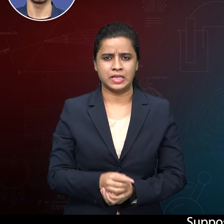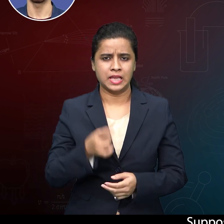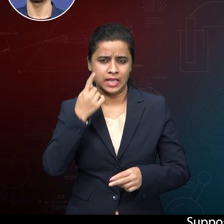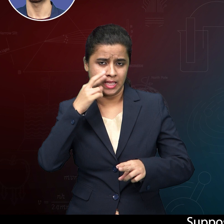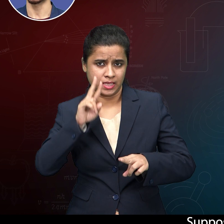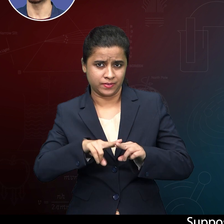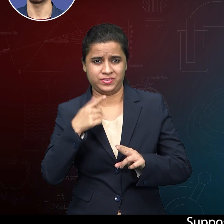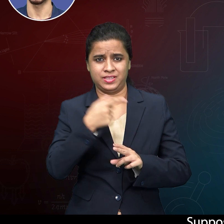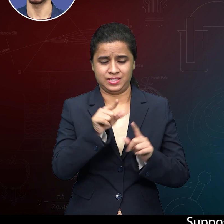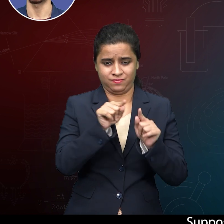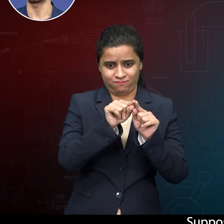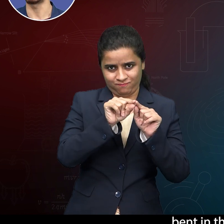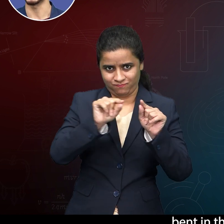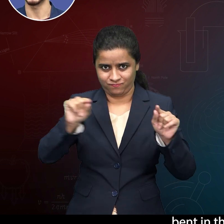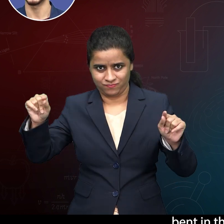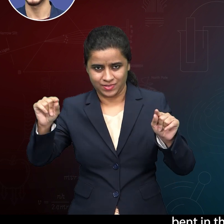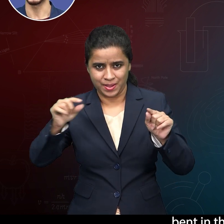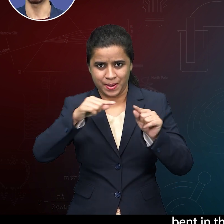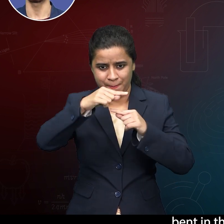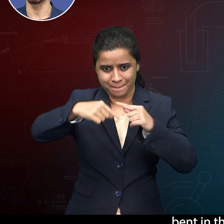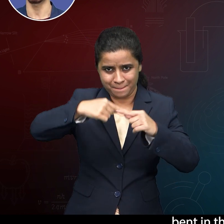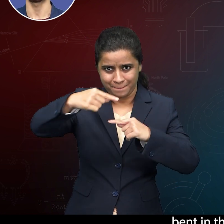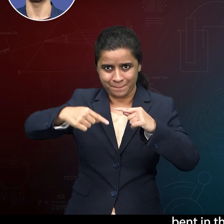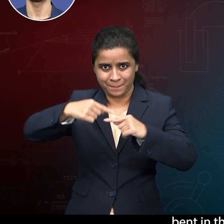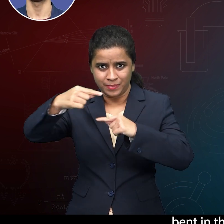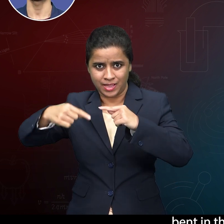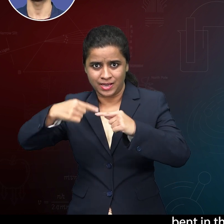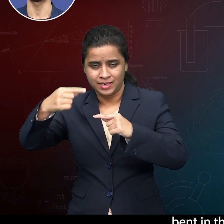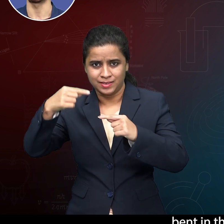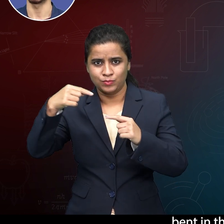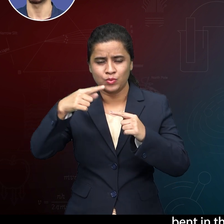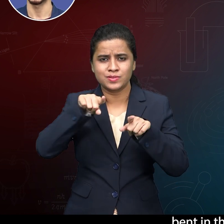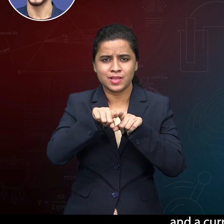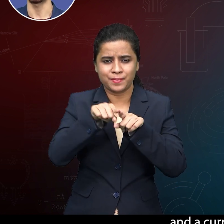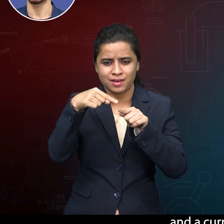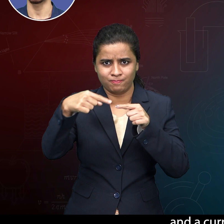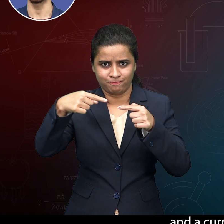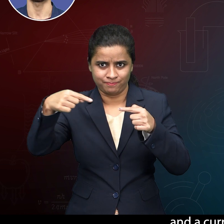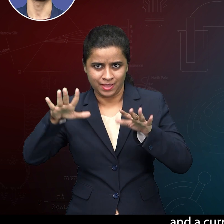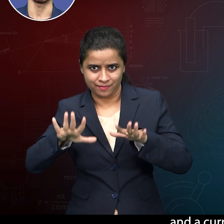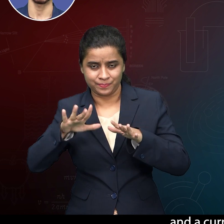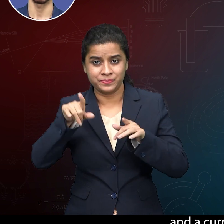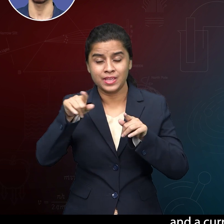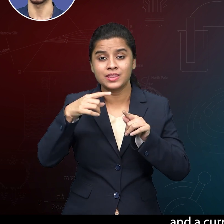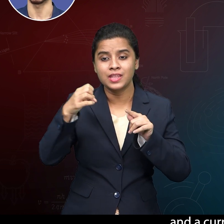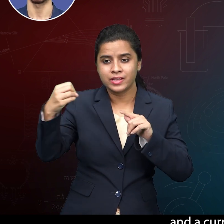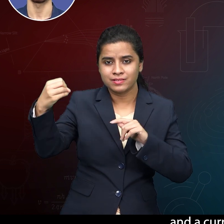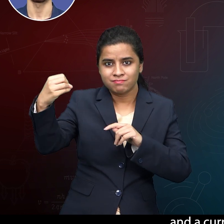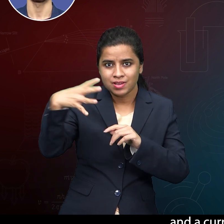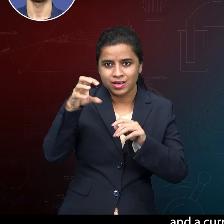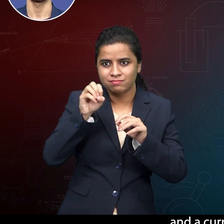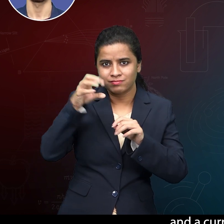Suppose this straight wire is bent in the form of a circular loop and a current is passed through